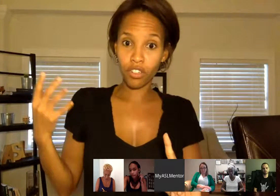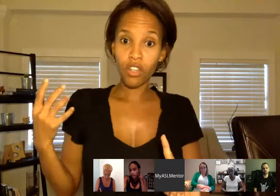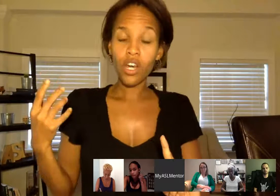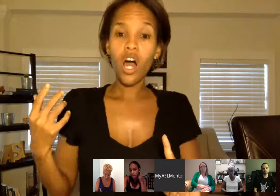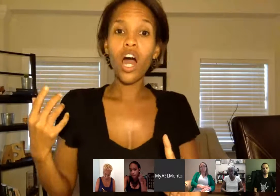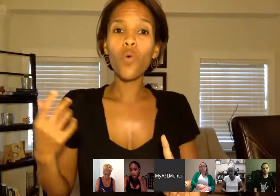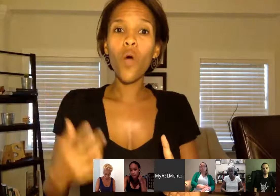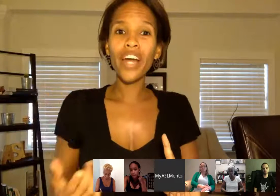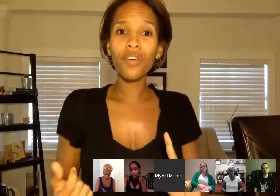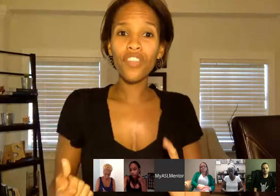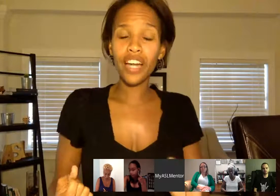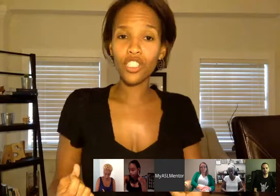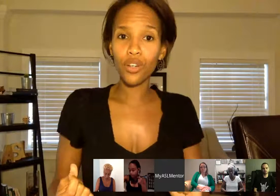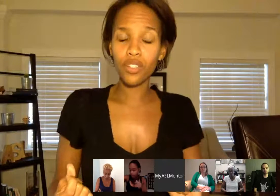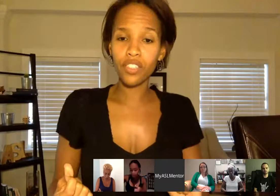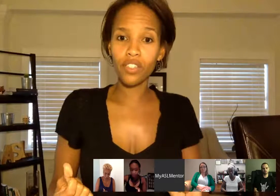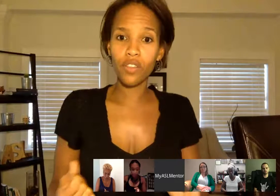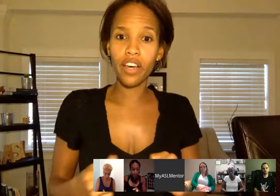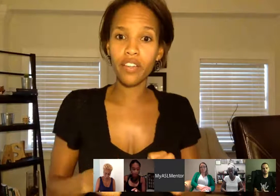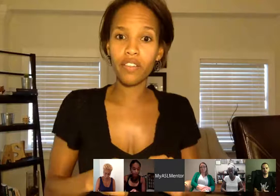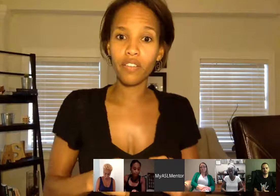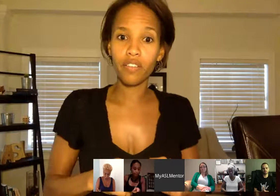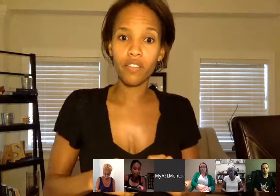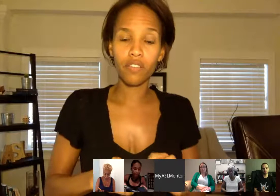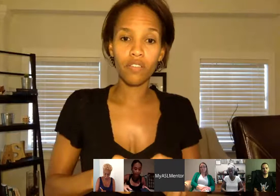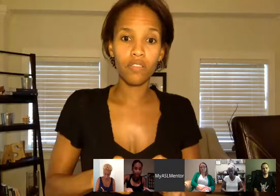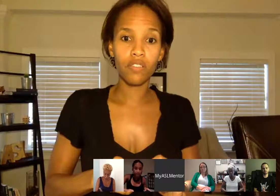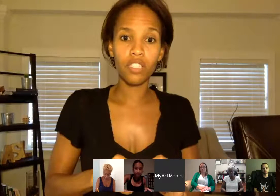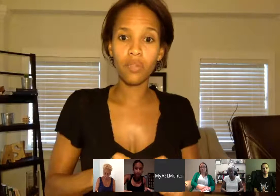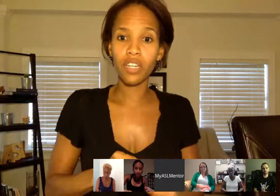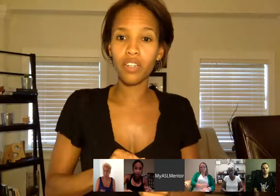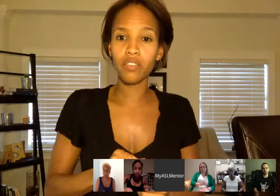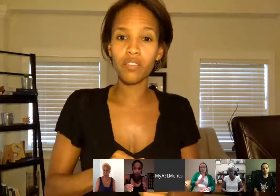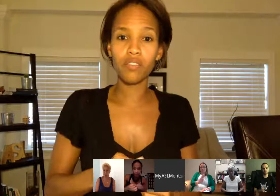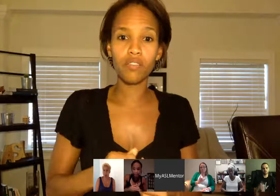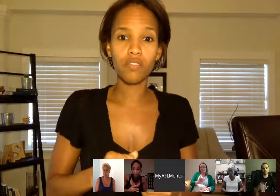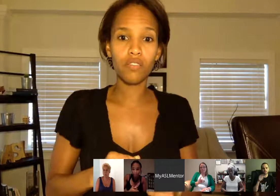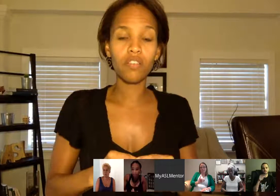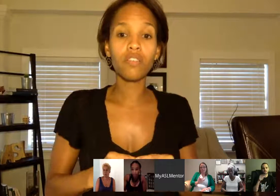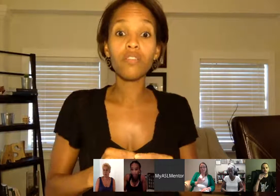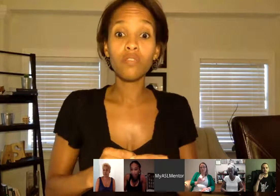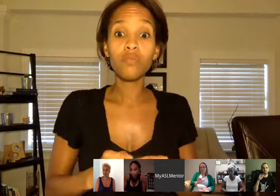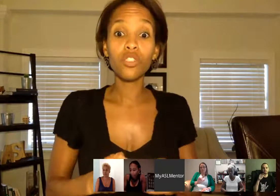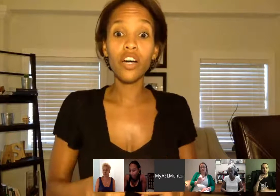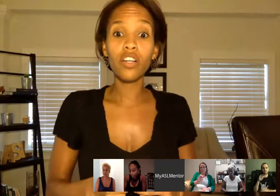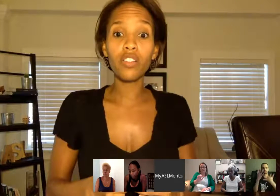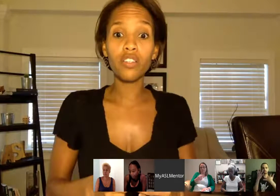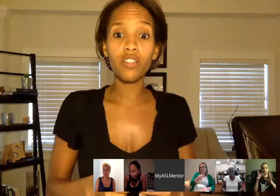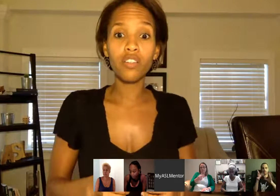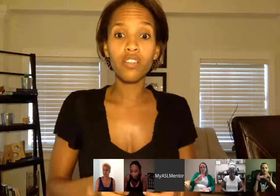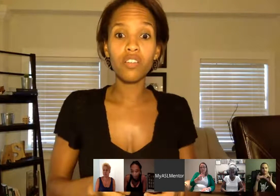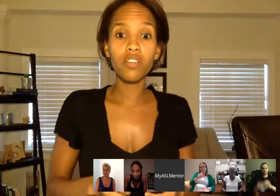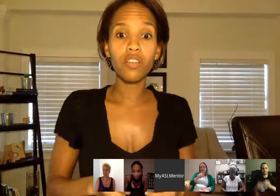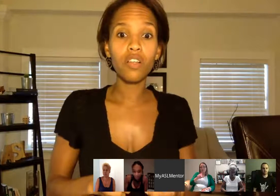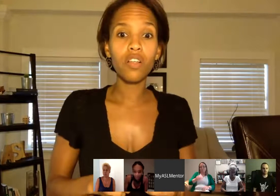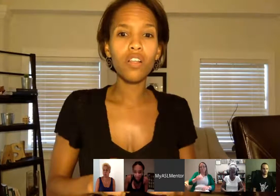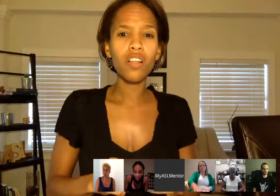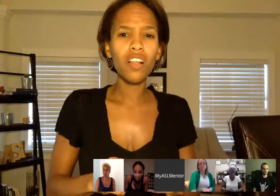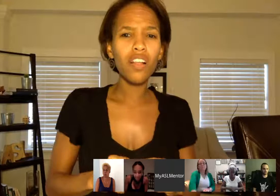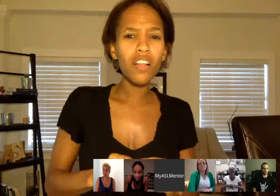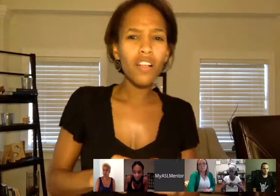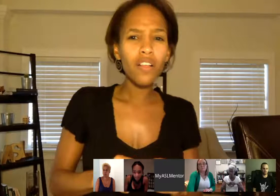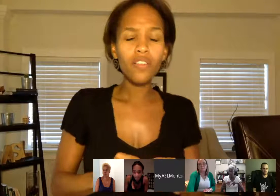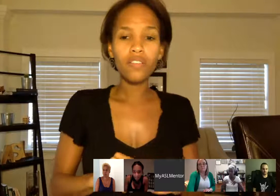sector. Why do you think I chose not to do that? Somebody else. Michelle?